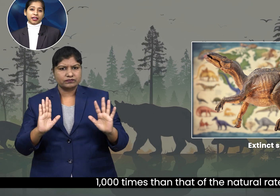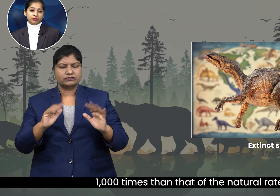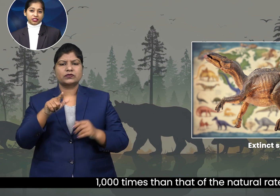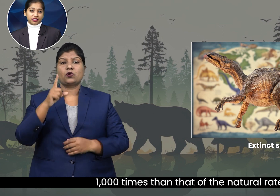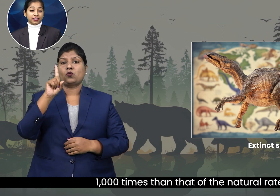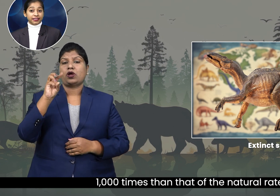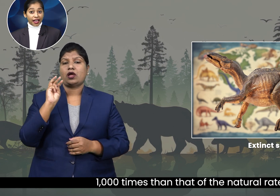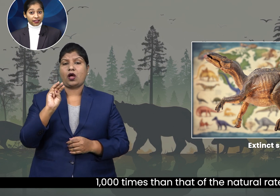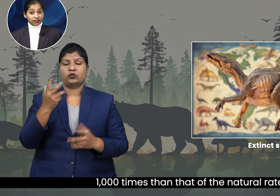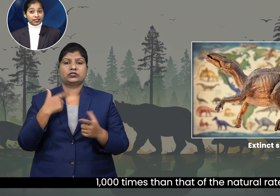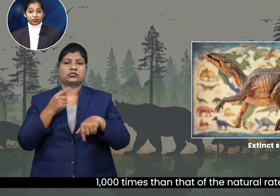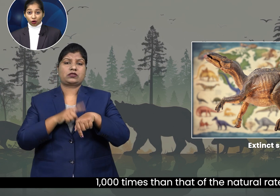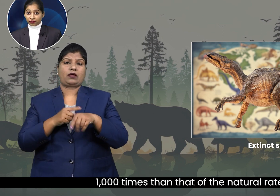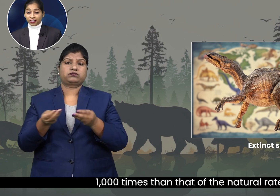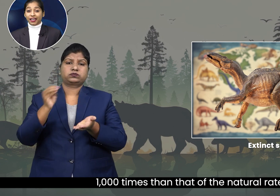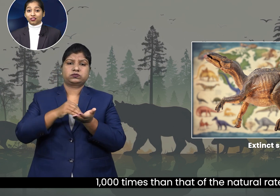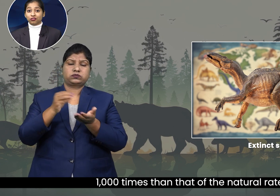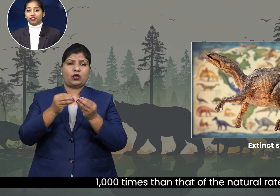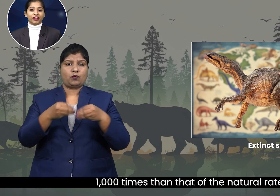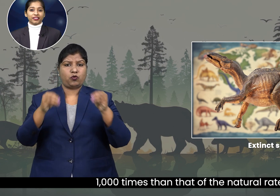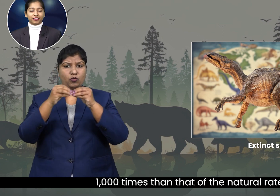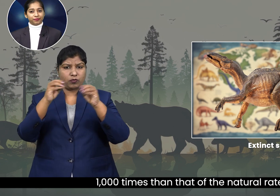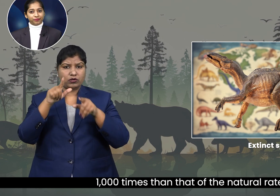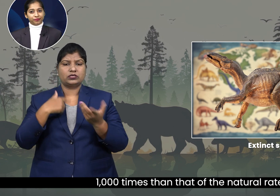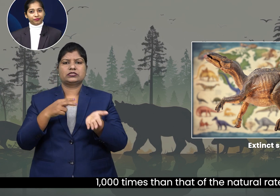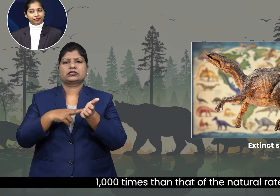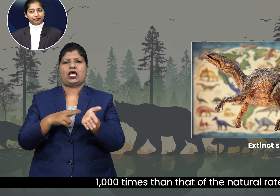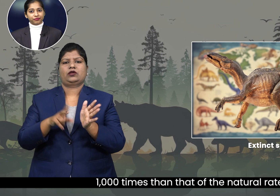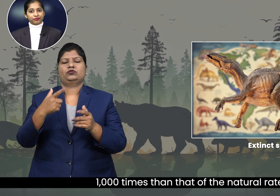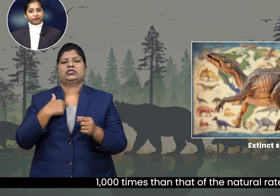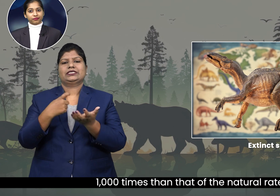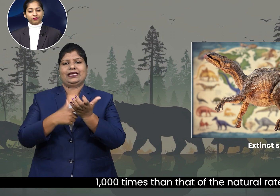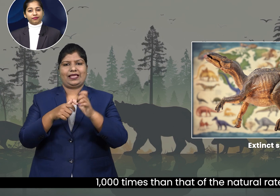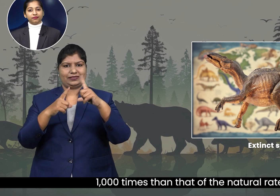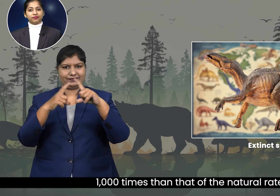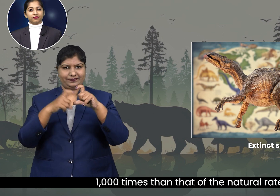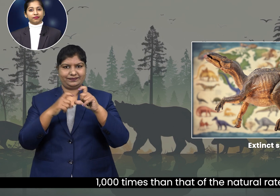1,000 times than that of the natural rate.